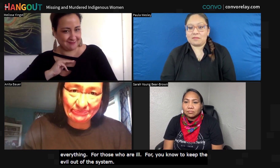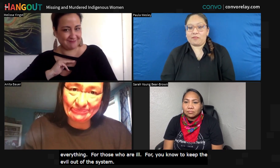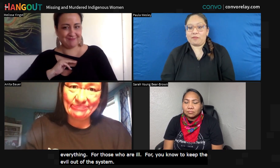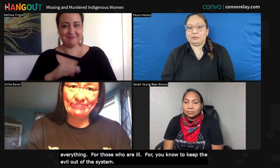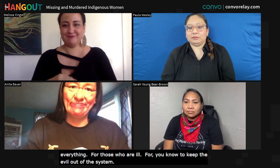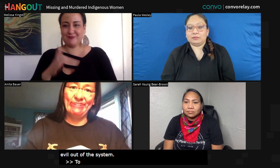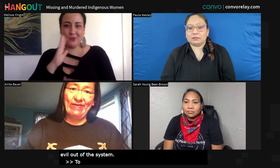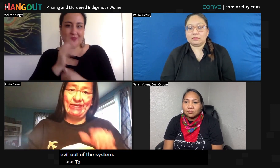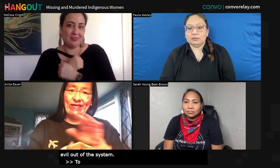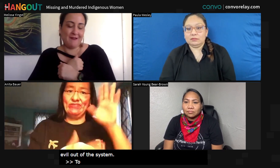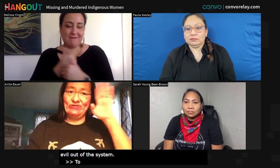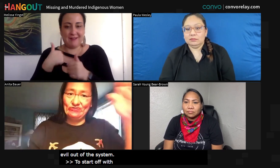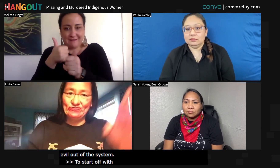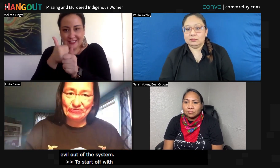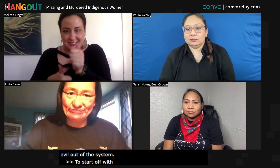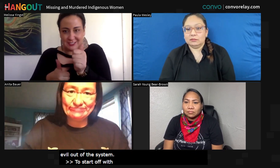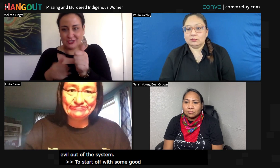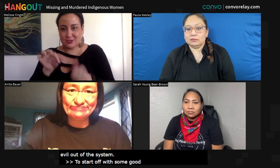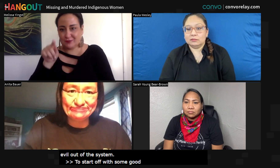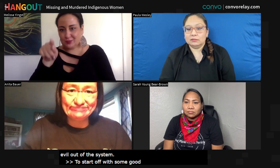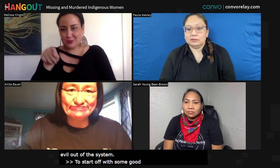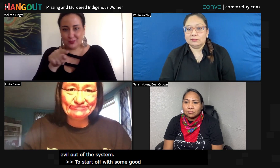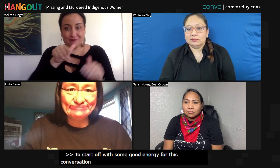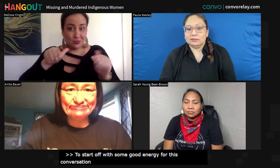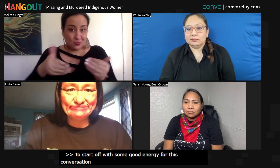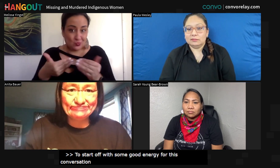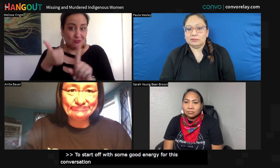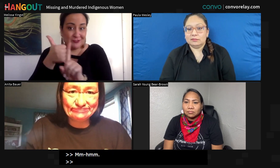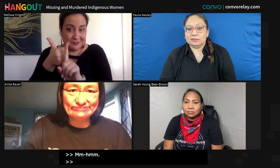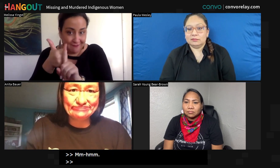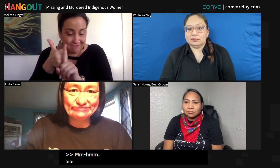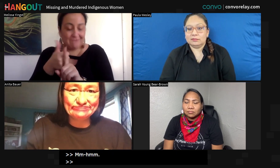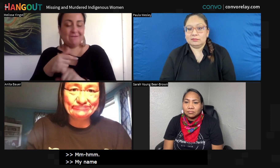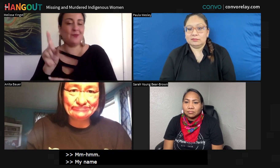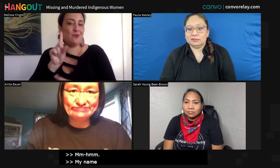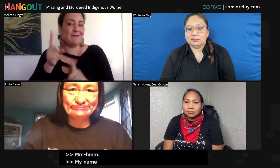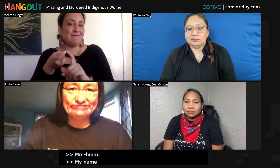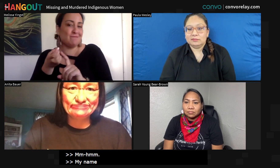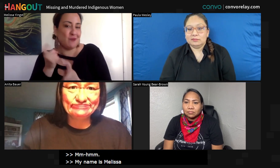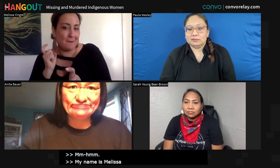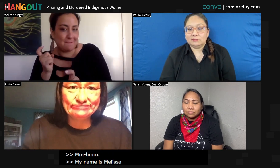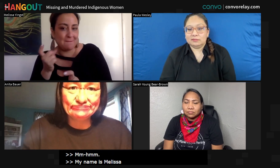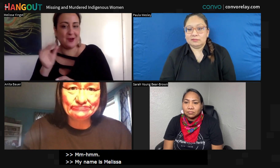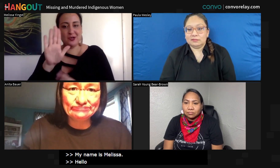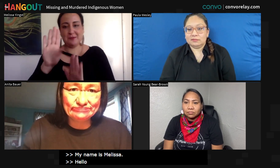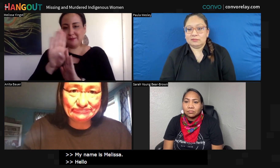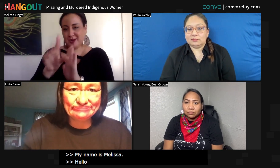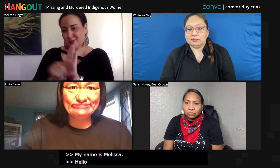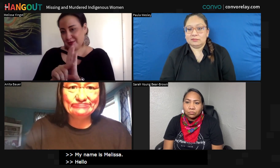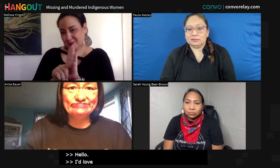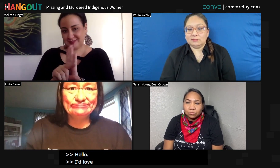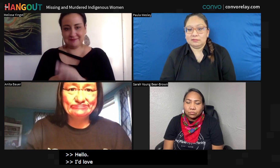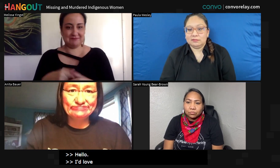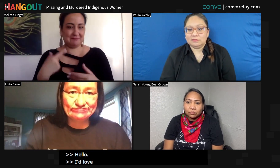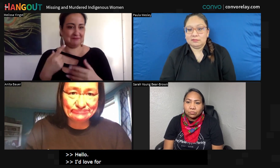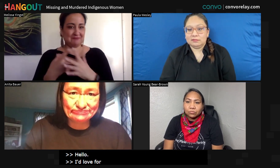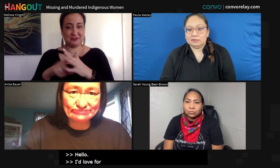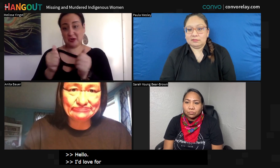is Melissa. Hello. I would love for all of you to introduce yourself, where you're from, and a little bit